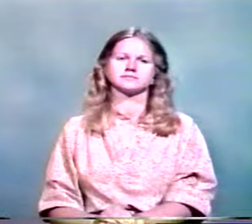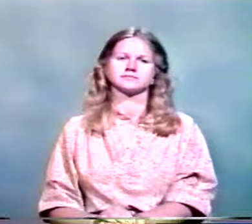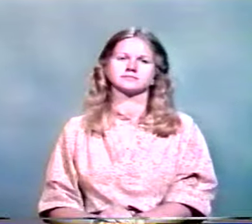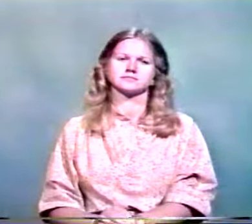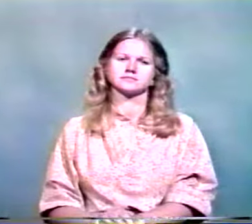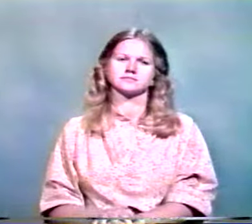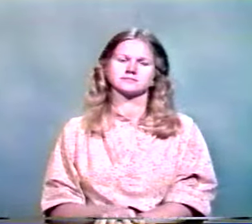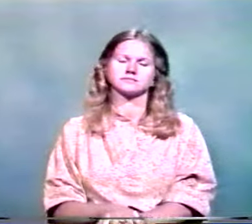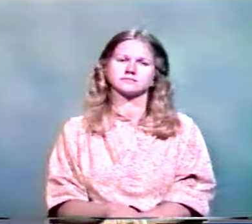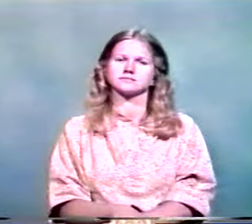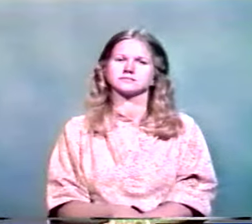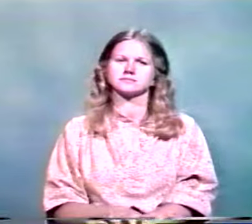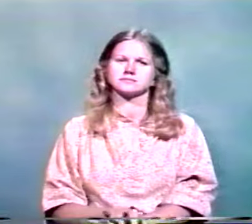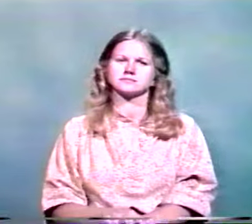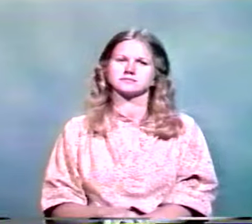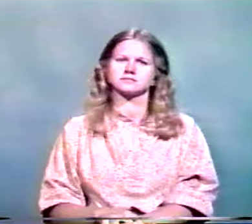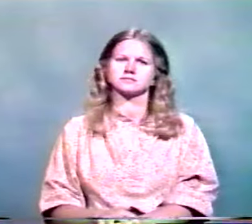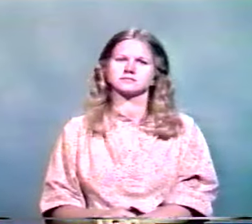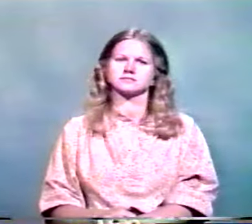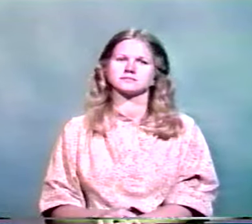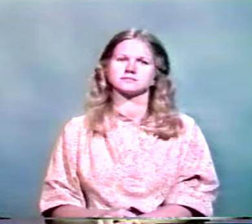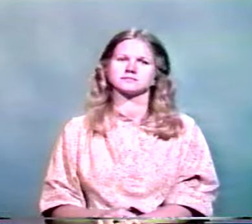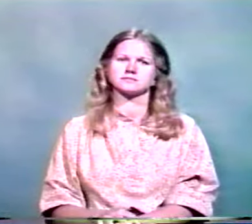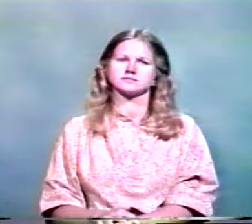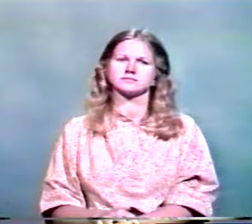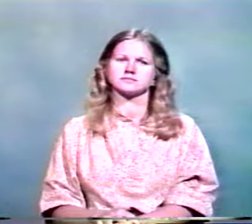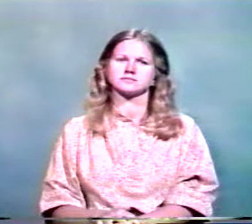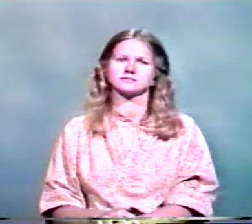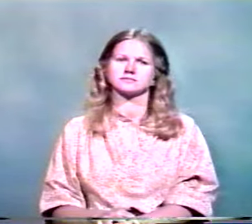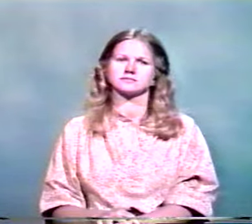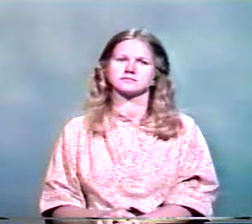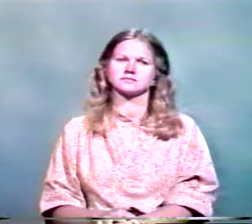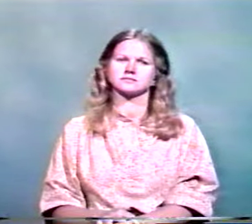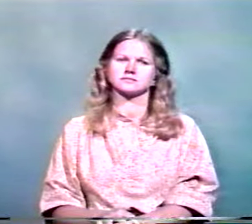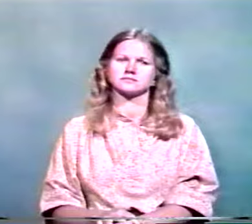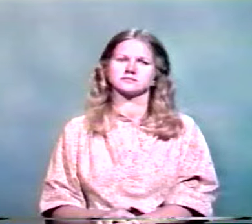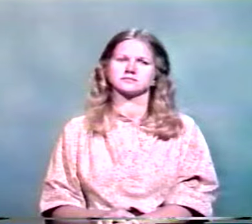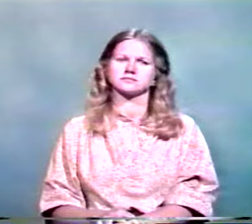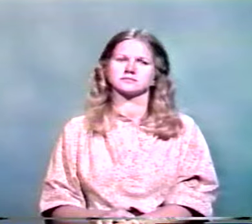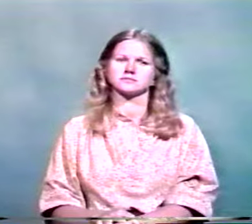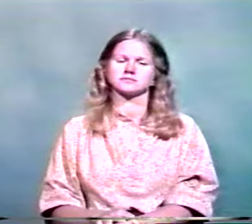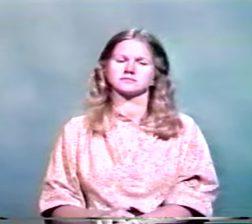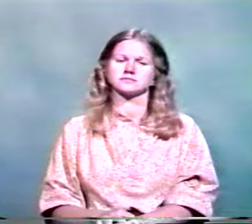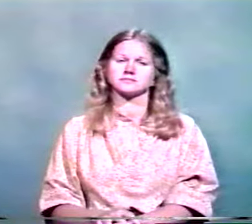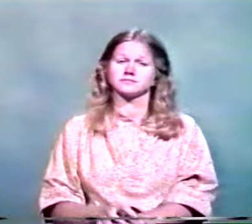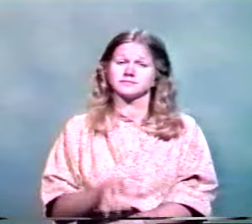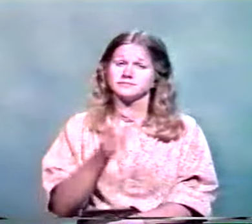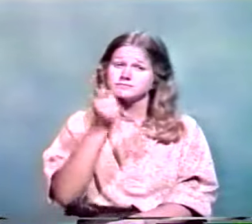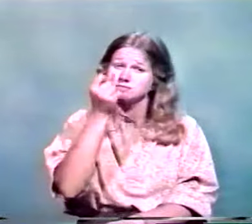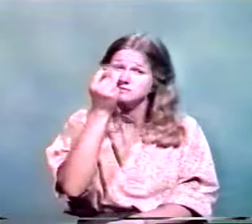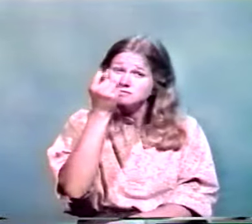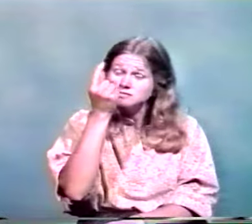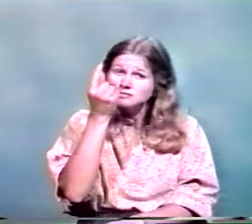You have to understand that my girlfriend is hearing and can't sign. I depend on reading lips.